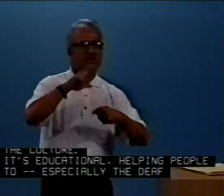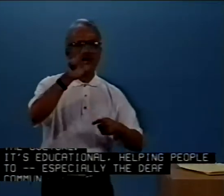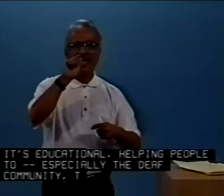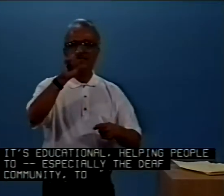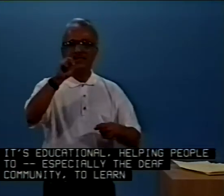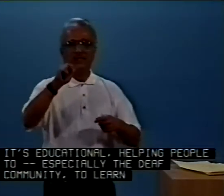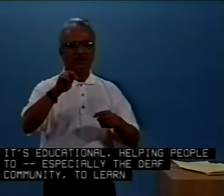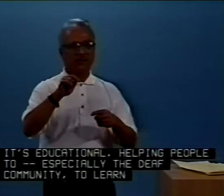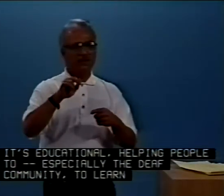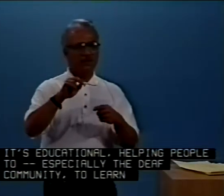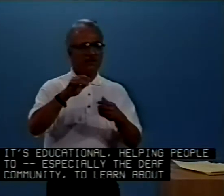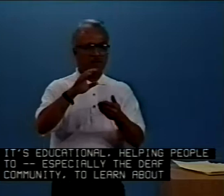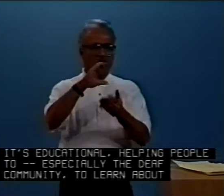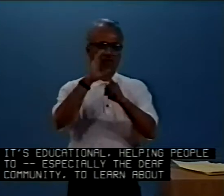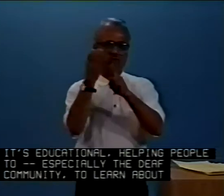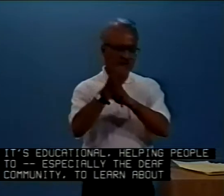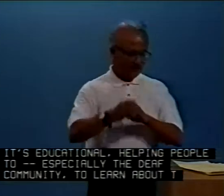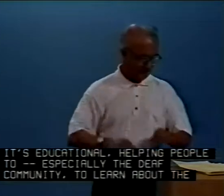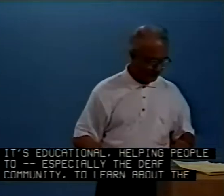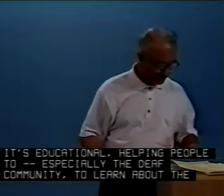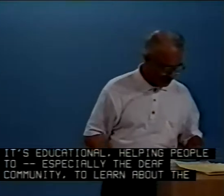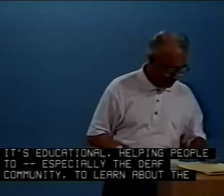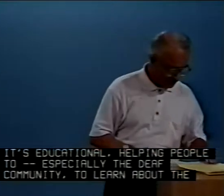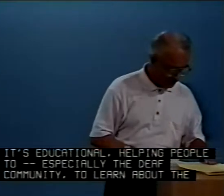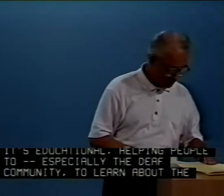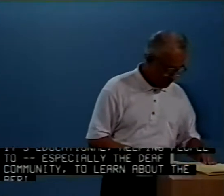and Spanish Latino cultural connections.